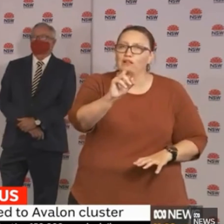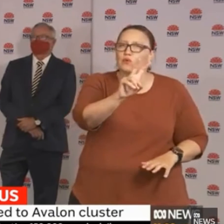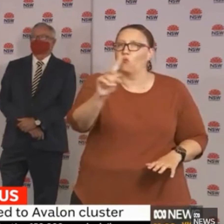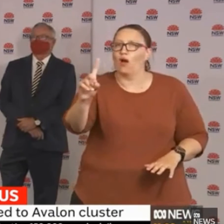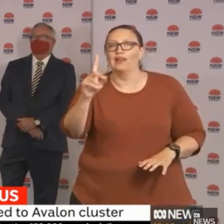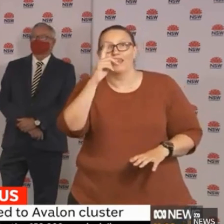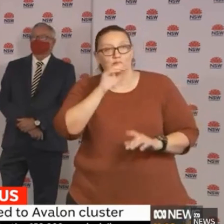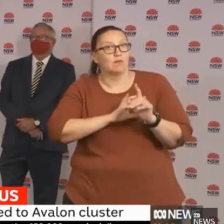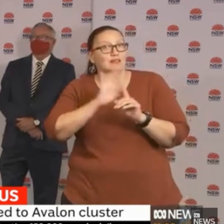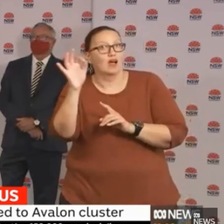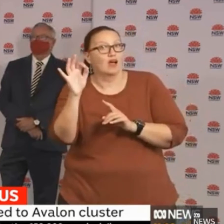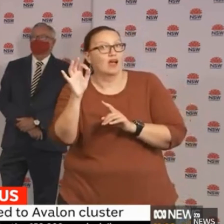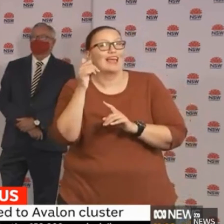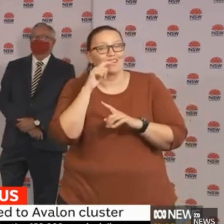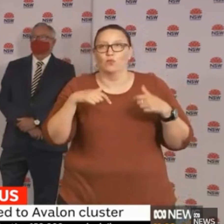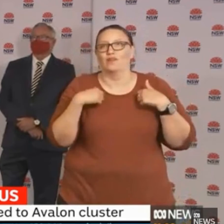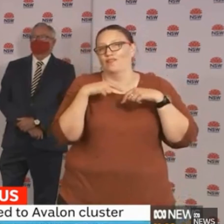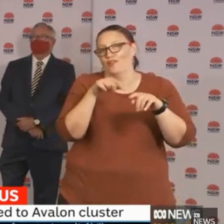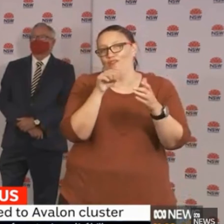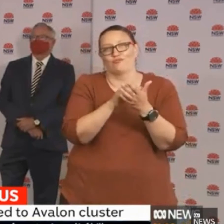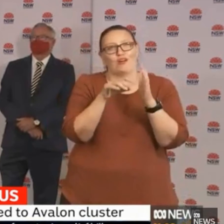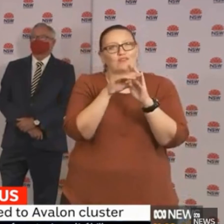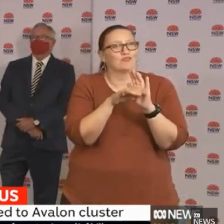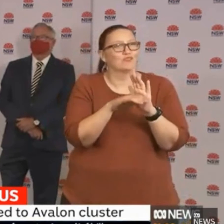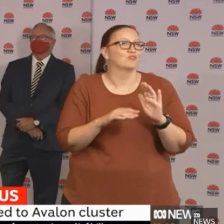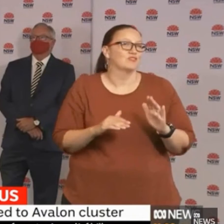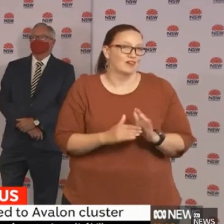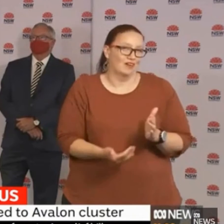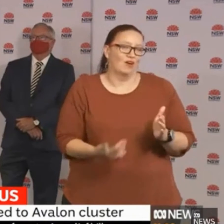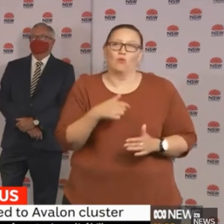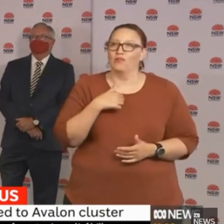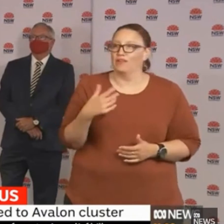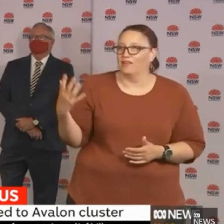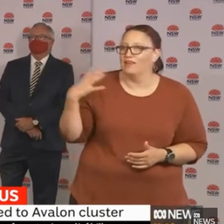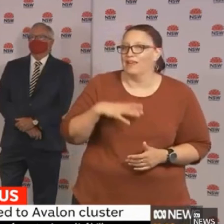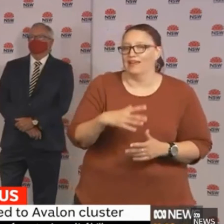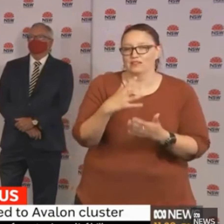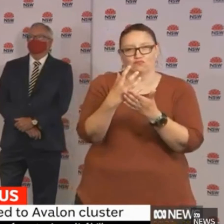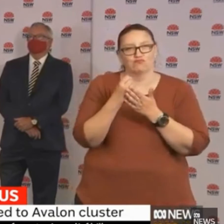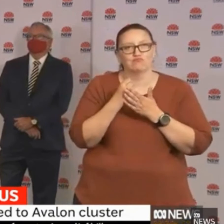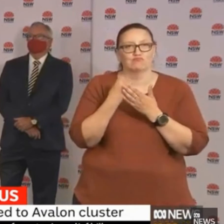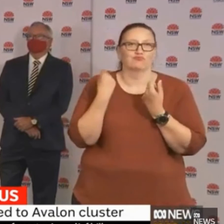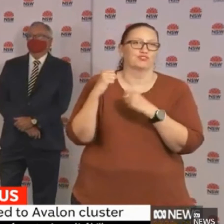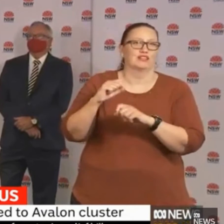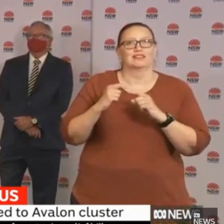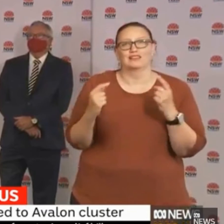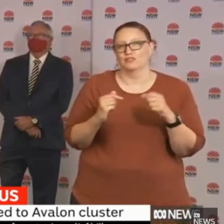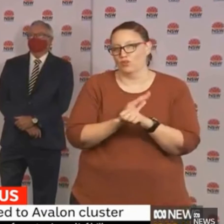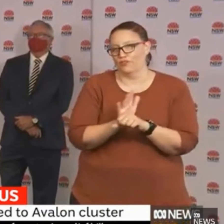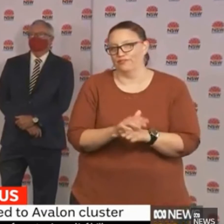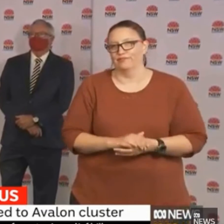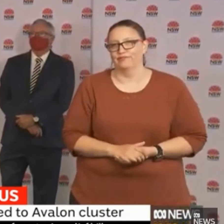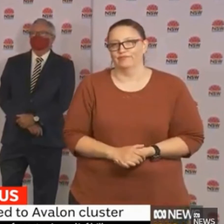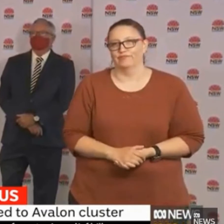than 2020. And for 2021 to be much better than 2020, all of us have to be that extra COVID safe. But we are giving direction to local government areas outside